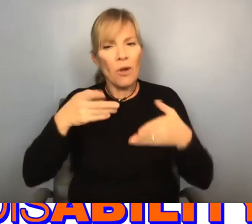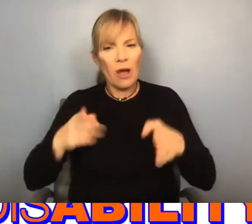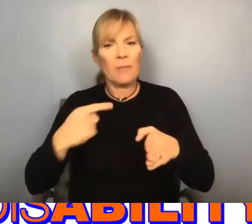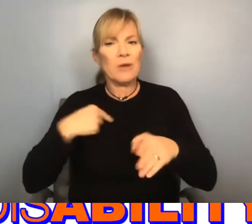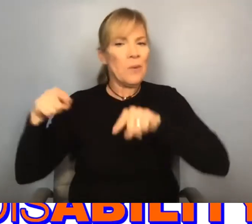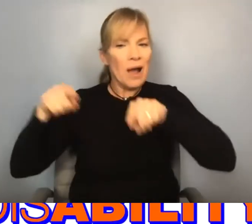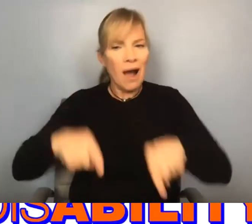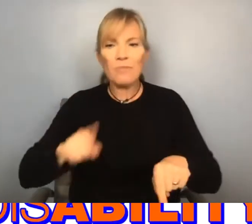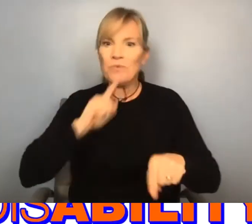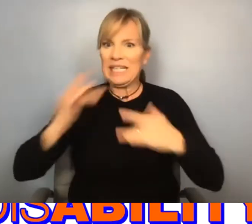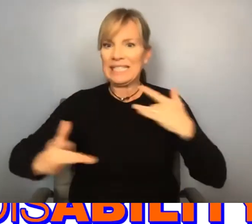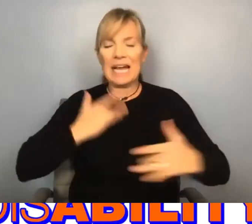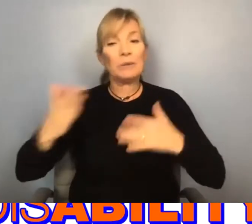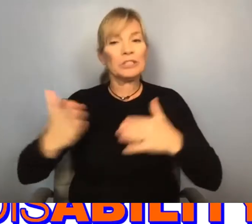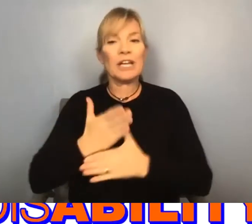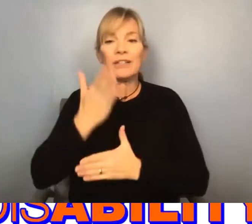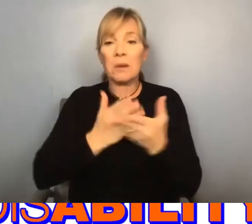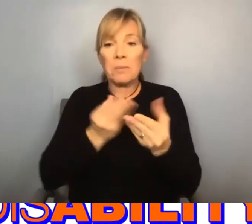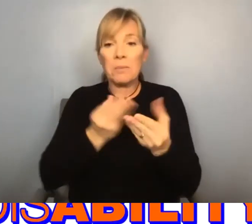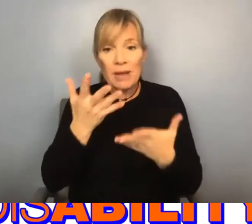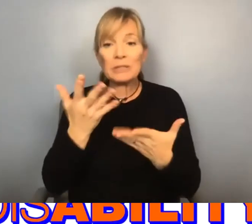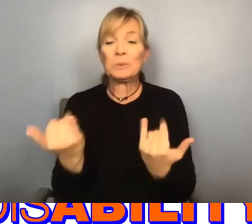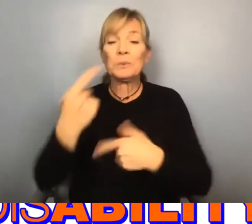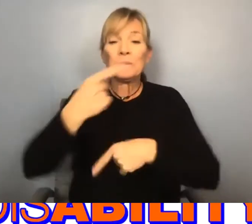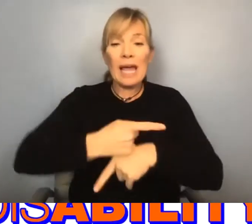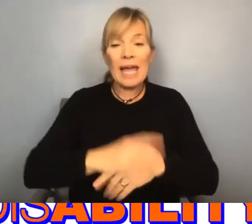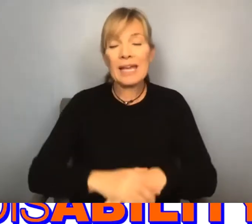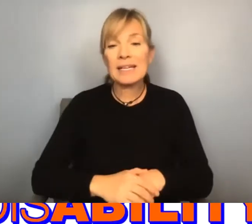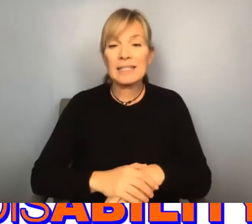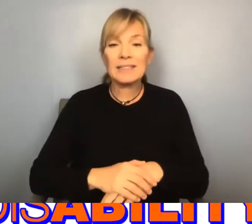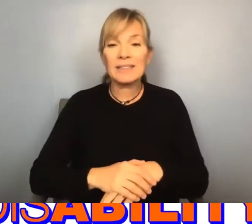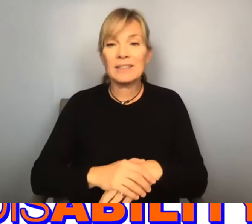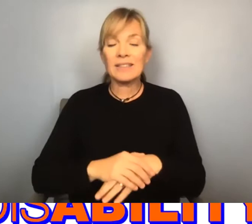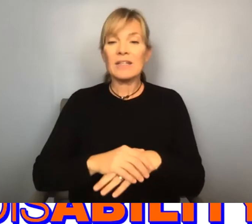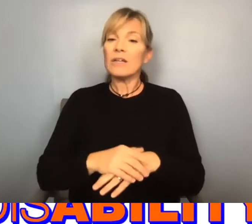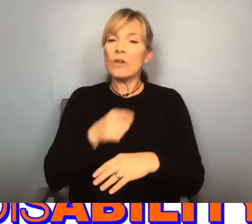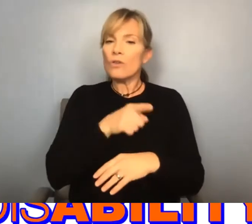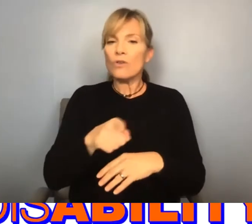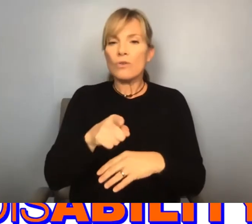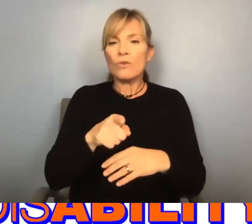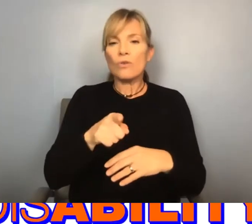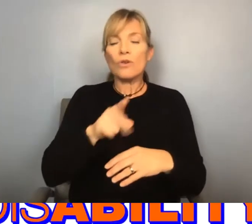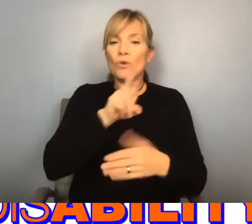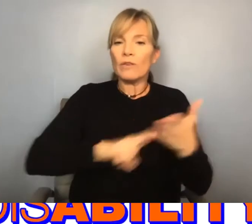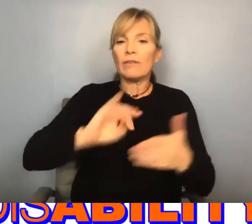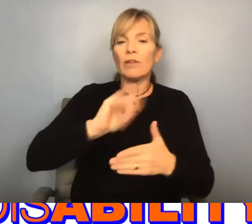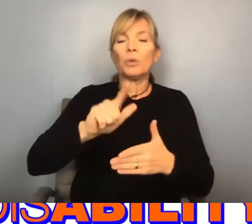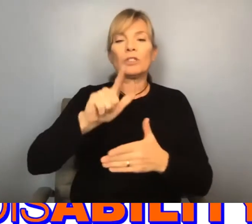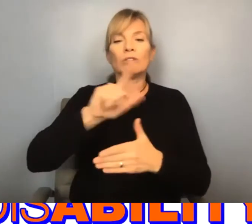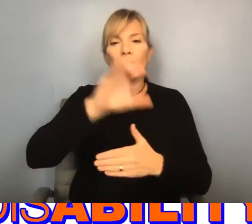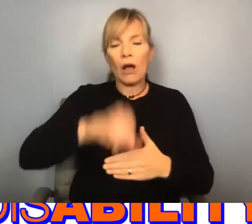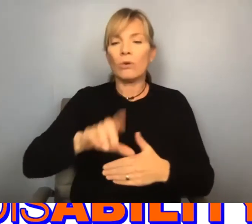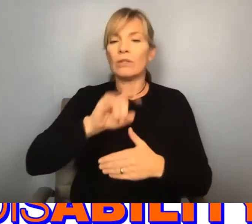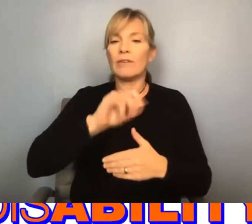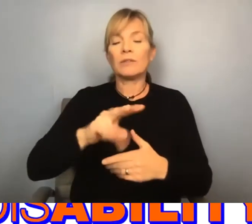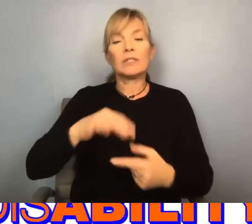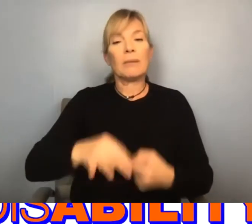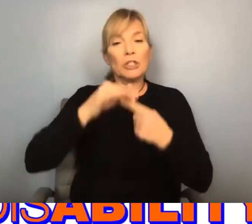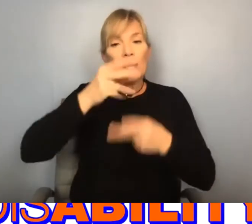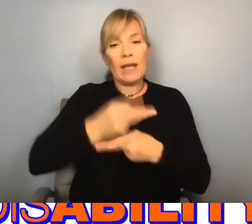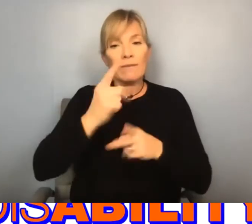be here. I'm really excited to share some of this information today. So, University of Illinois-Chicago, Division of Specialized Care for